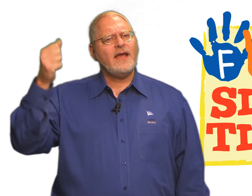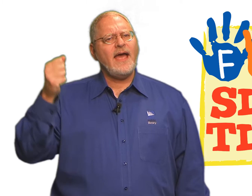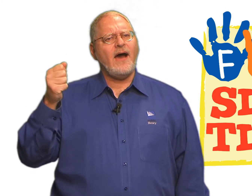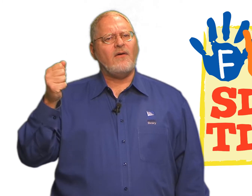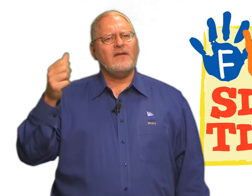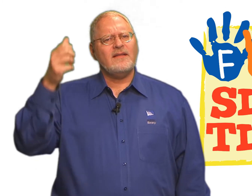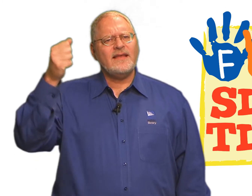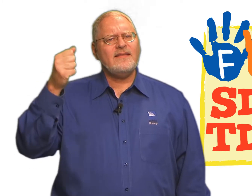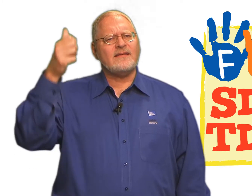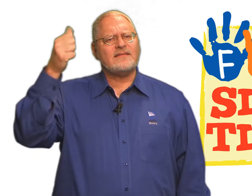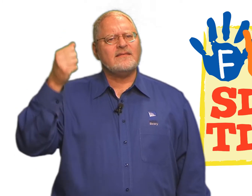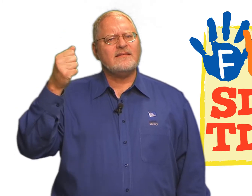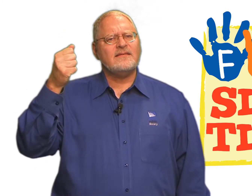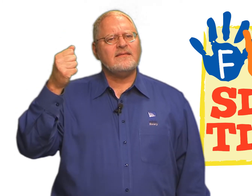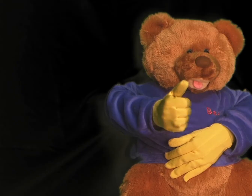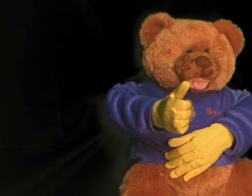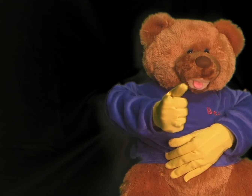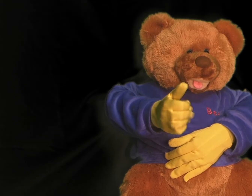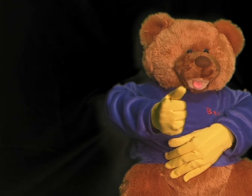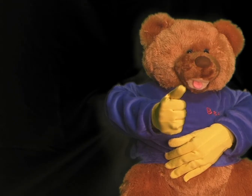a cow, like this.